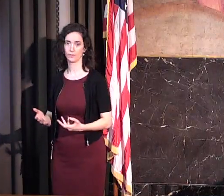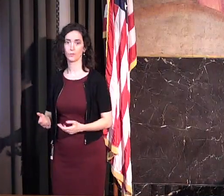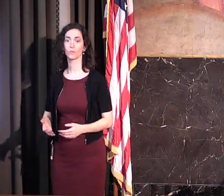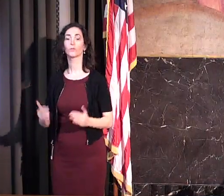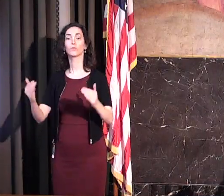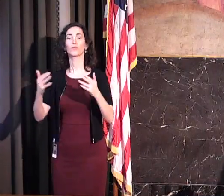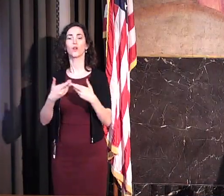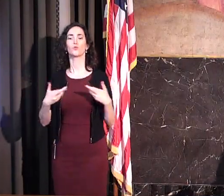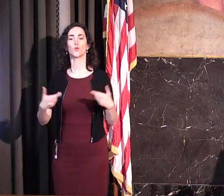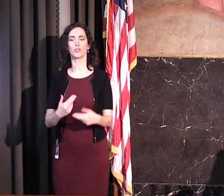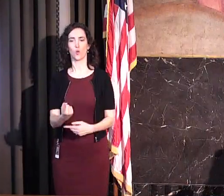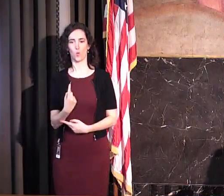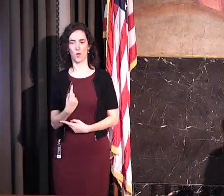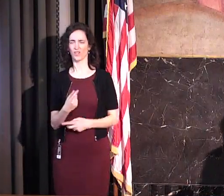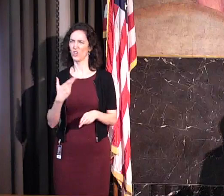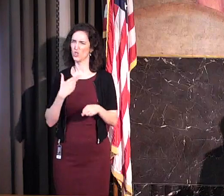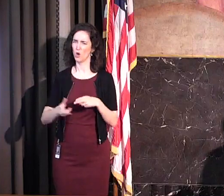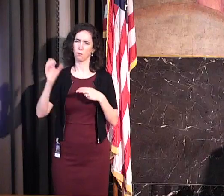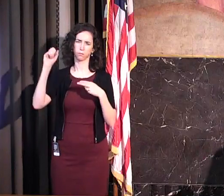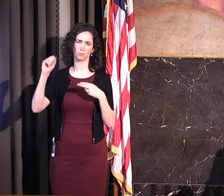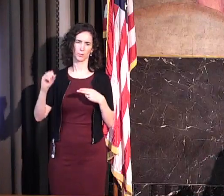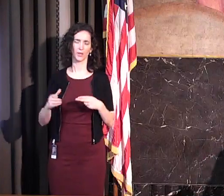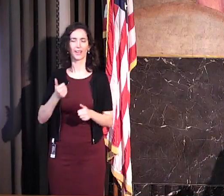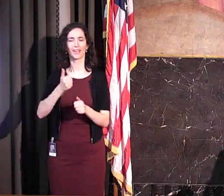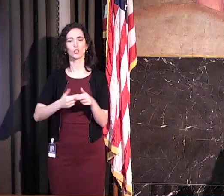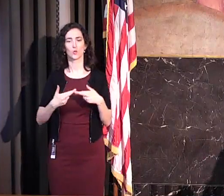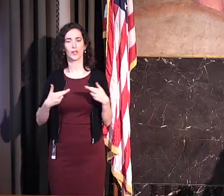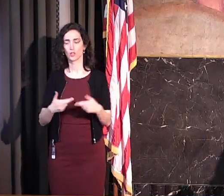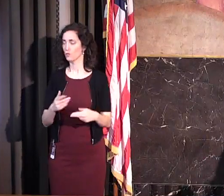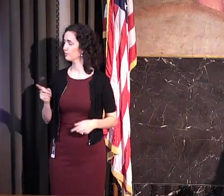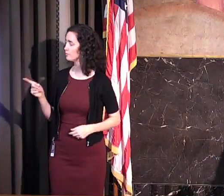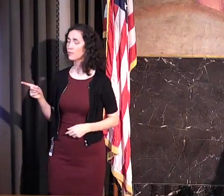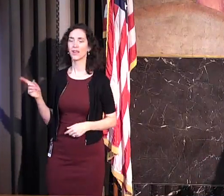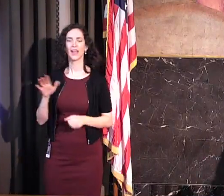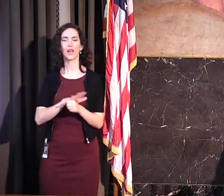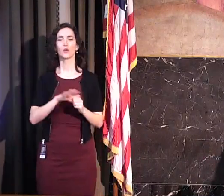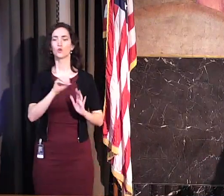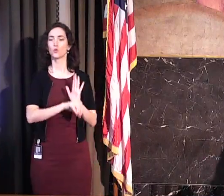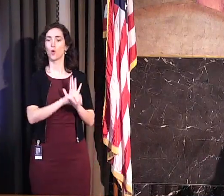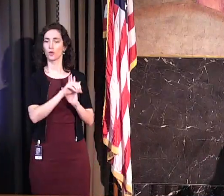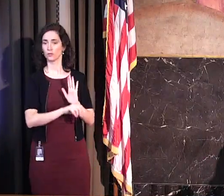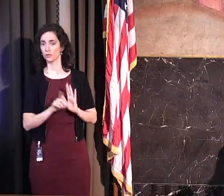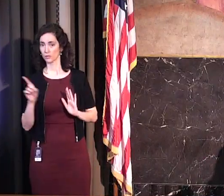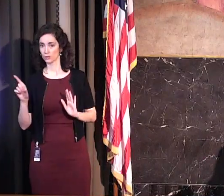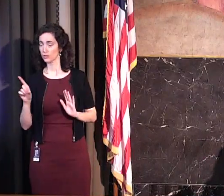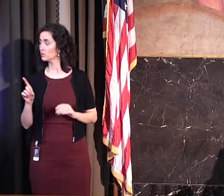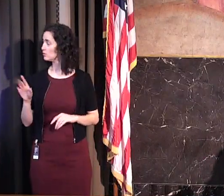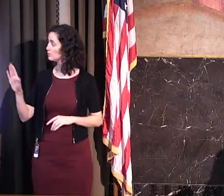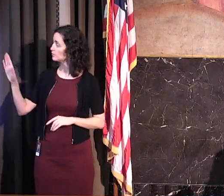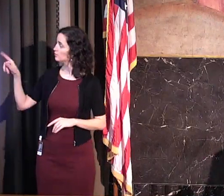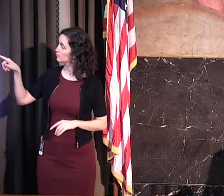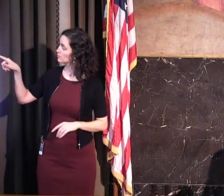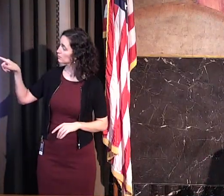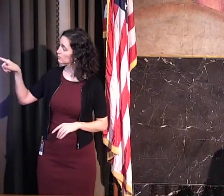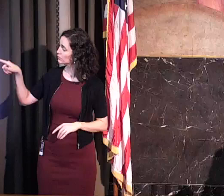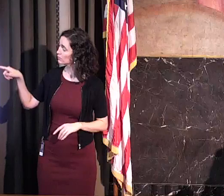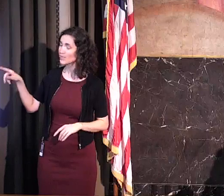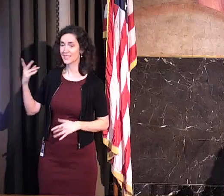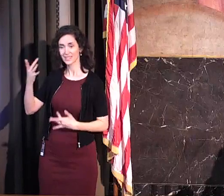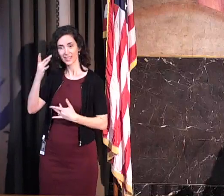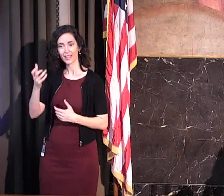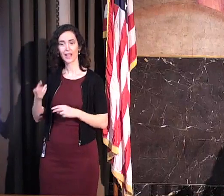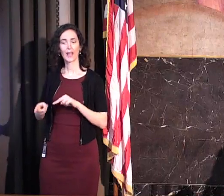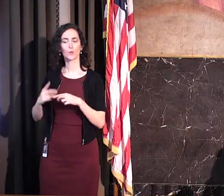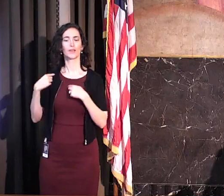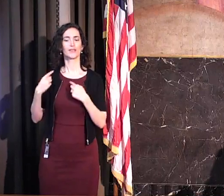Region 1. I'm going to go quickly through all the regions here. Region 1, which is the greater New Orleans region. On the top right, you'll see cases have been increasing now